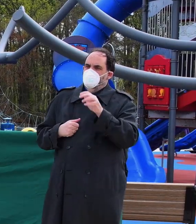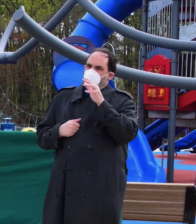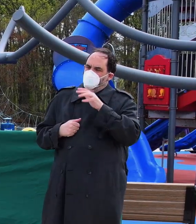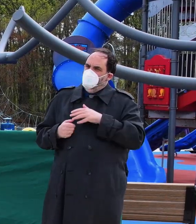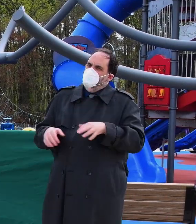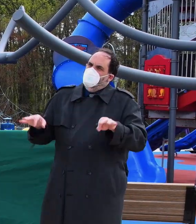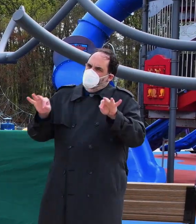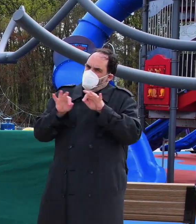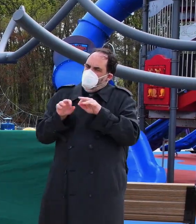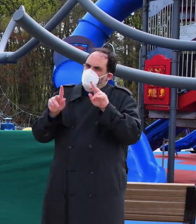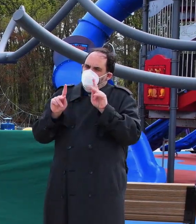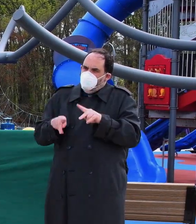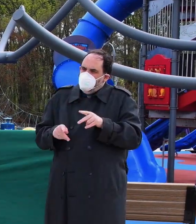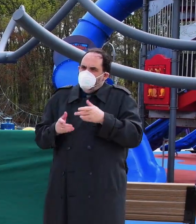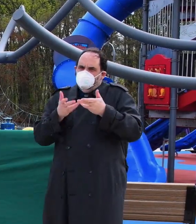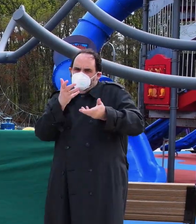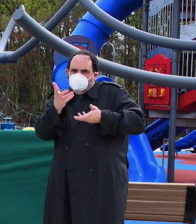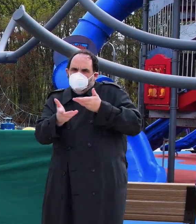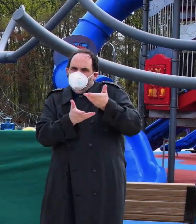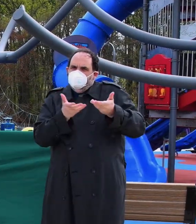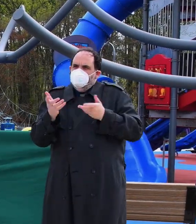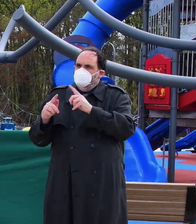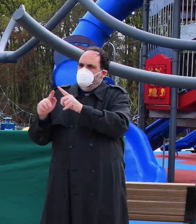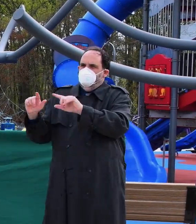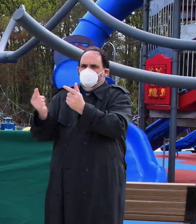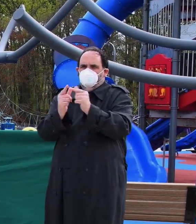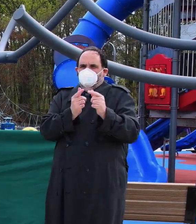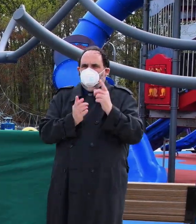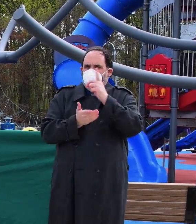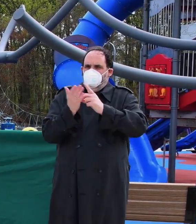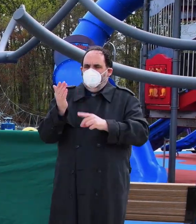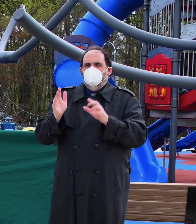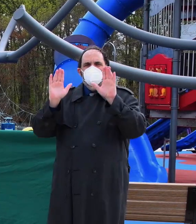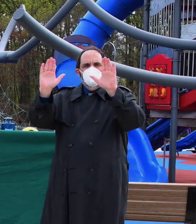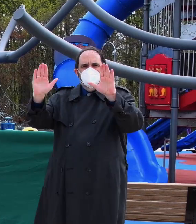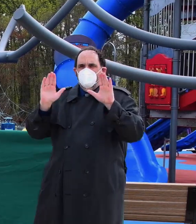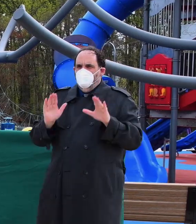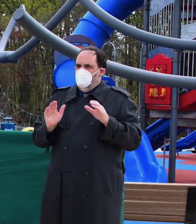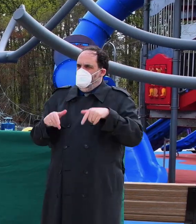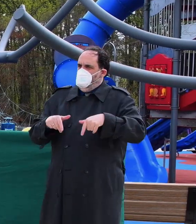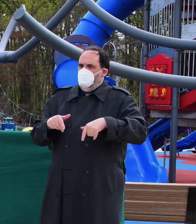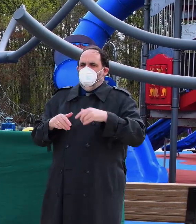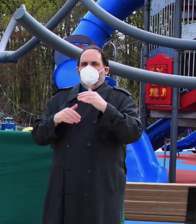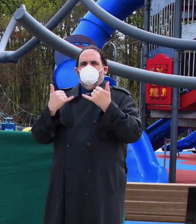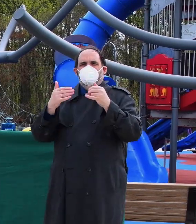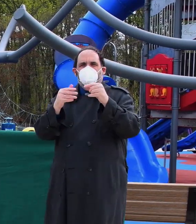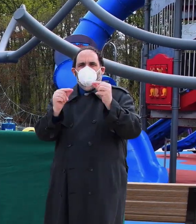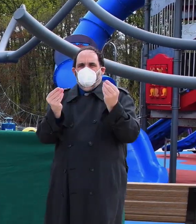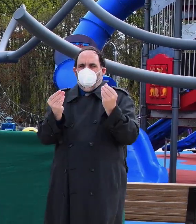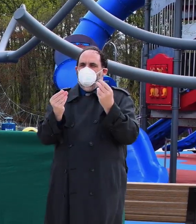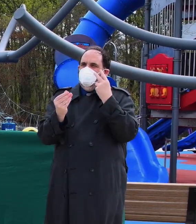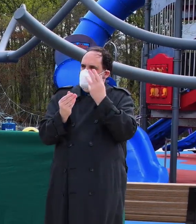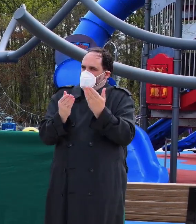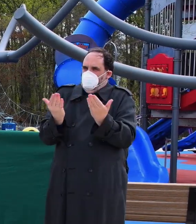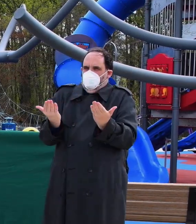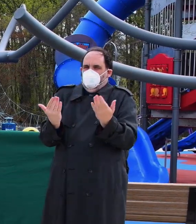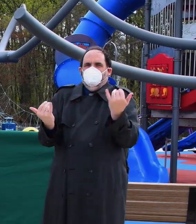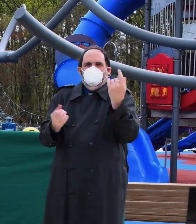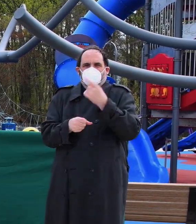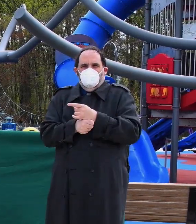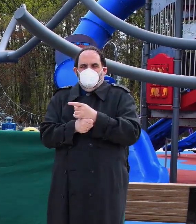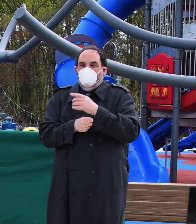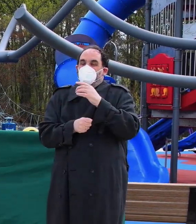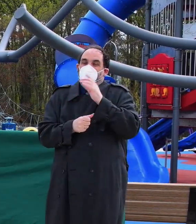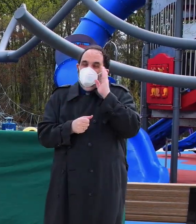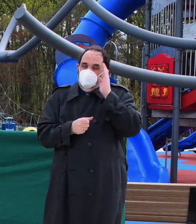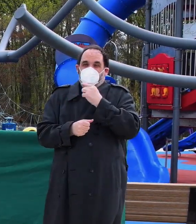key player in working with all the groups to design this wonderful playground facility that you see here today. Laura will